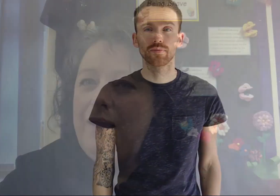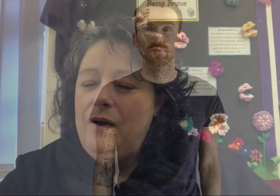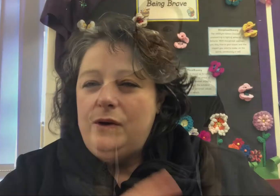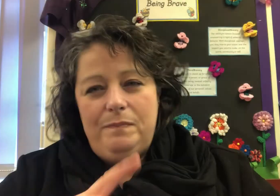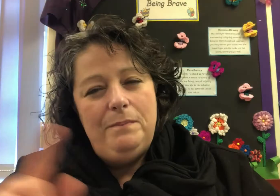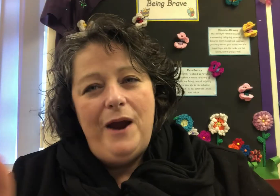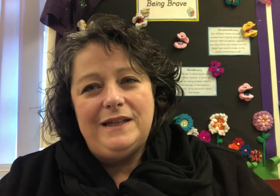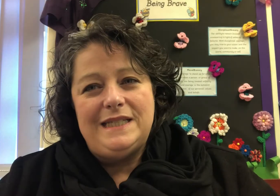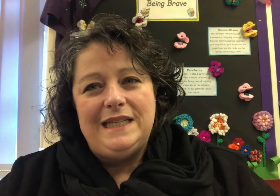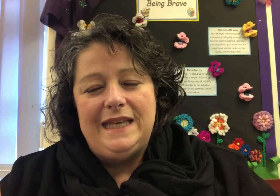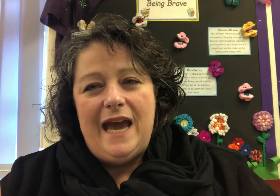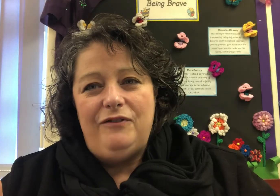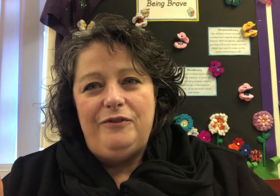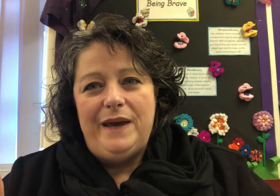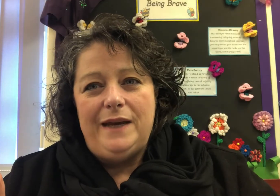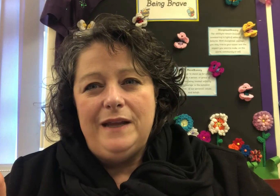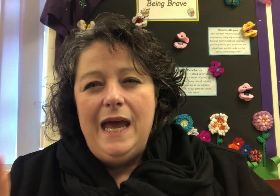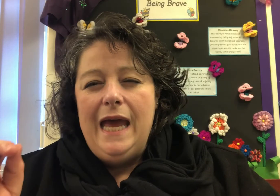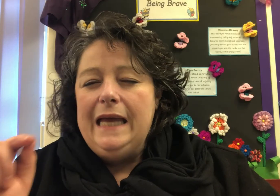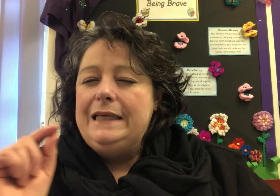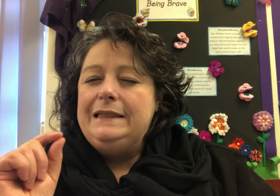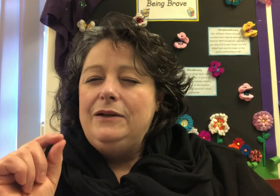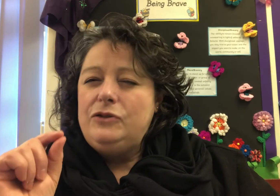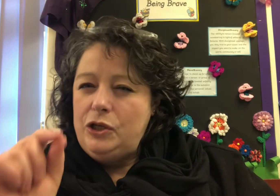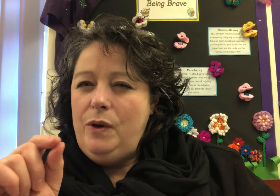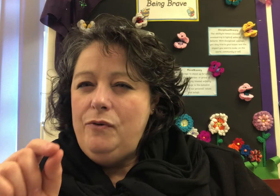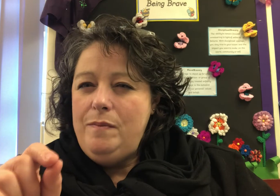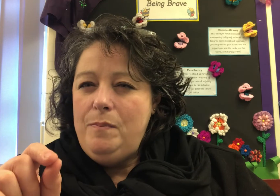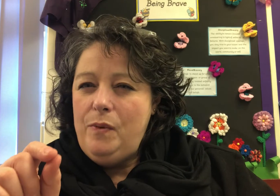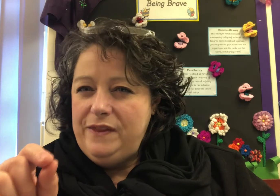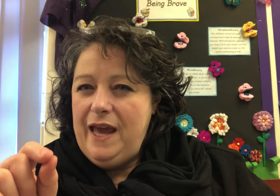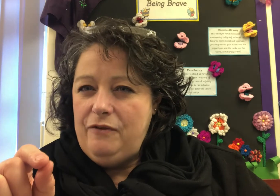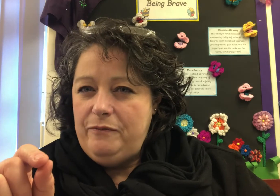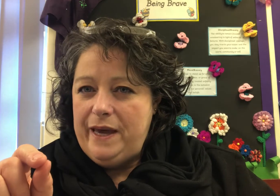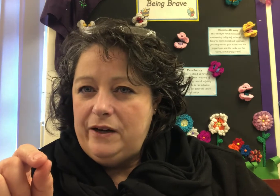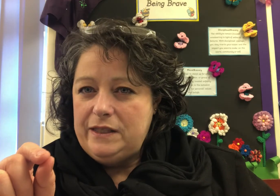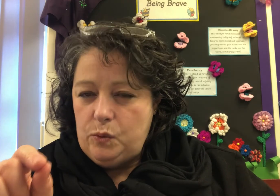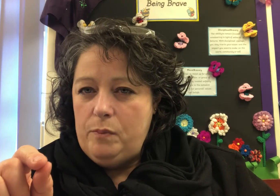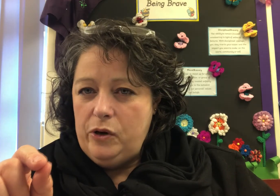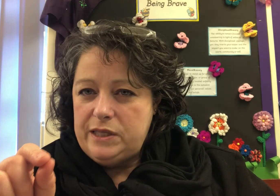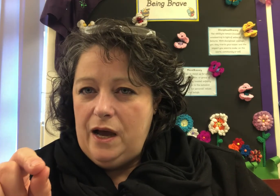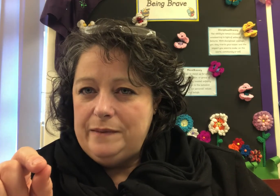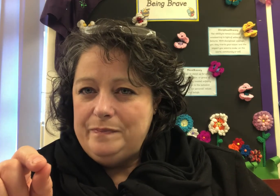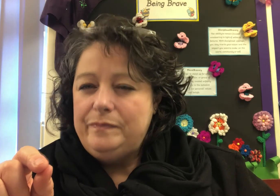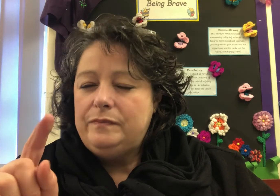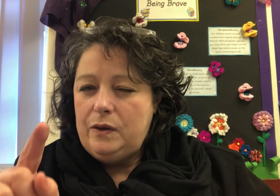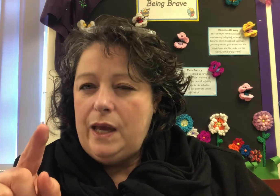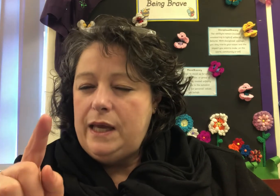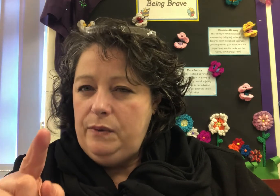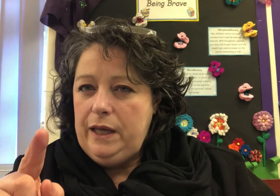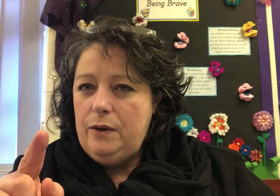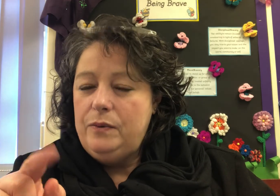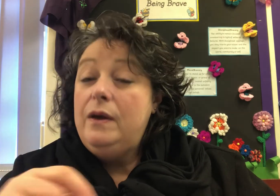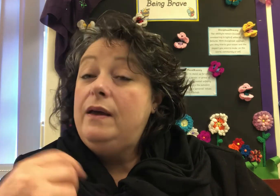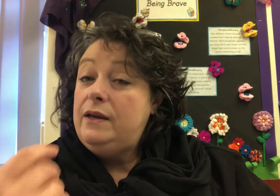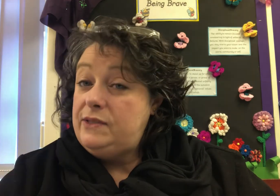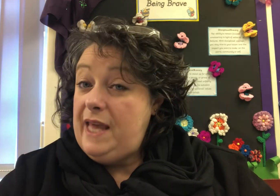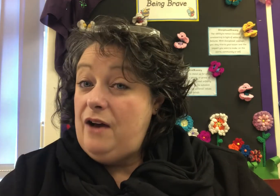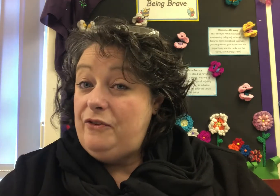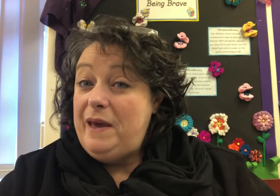We've been practicing the alphabet. Do you want to remember what the alphabet is one more time? Okay, here we go. Here's the alphabet